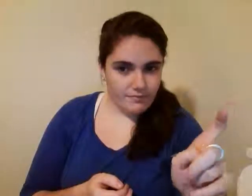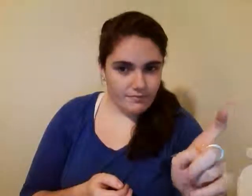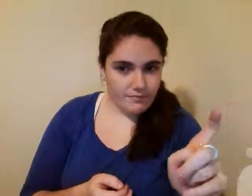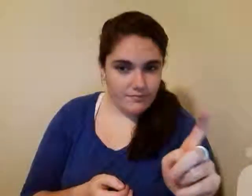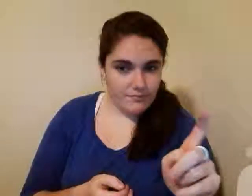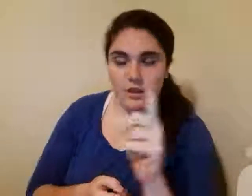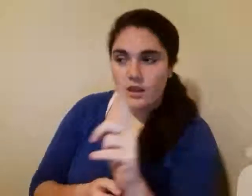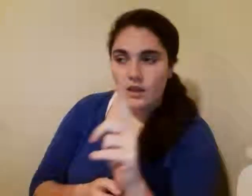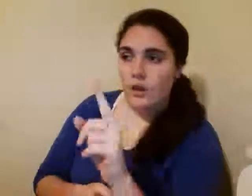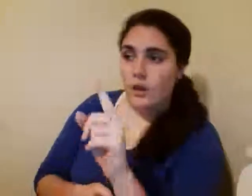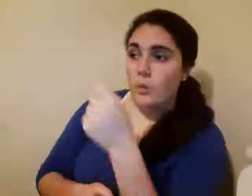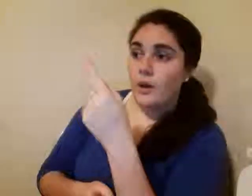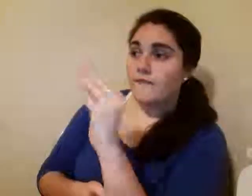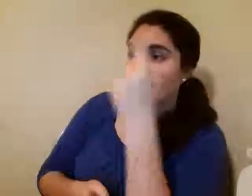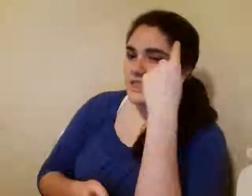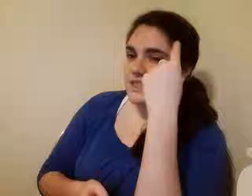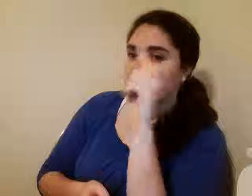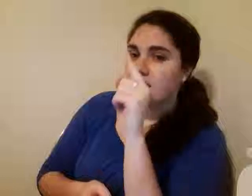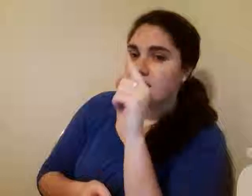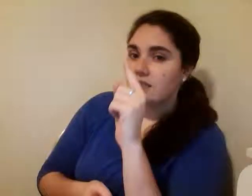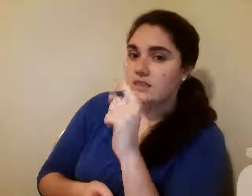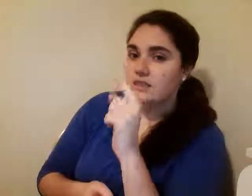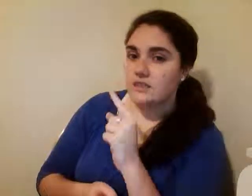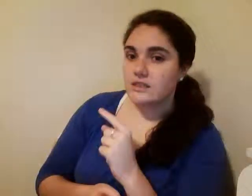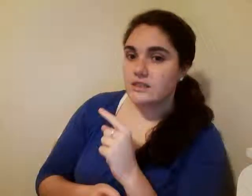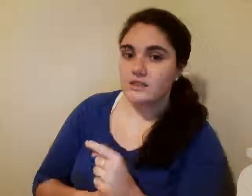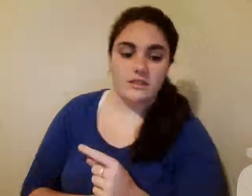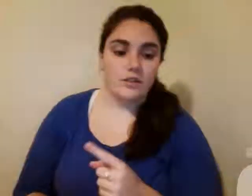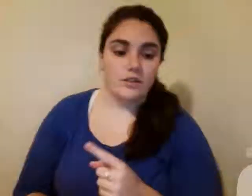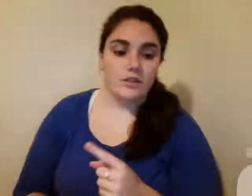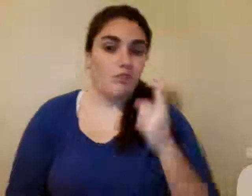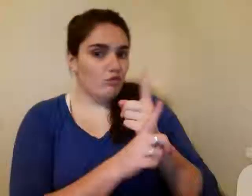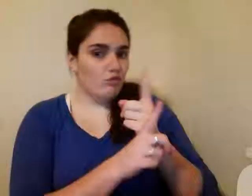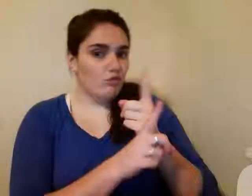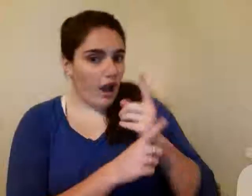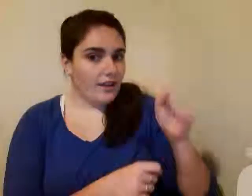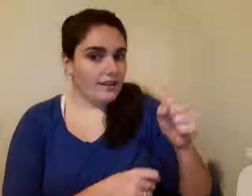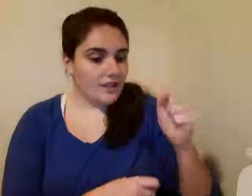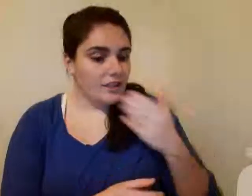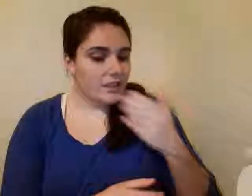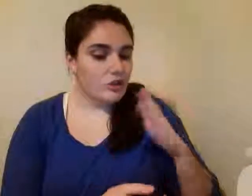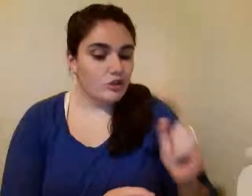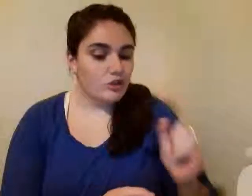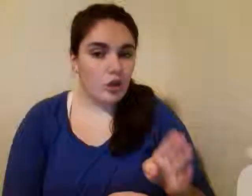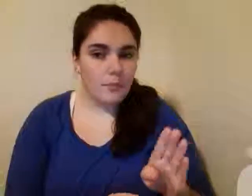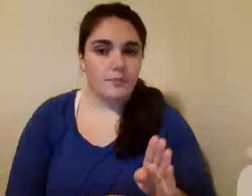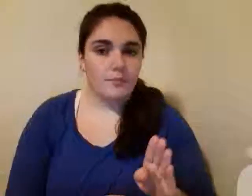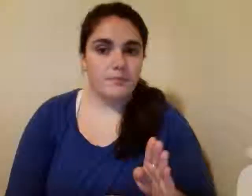$1.50. Excellent job, Ben. You have $1.50. So I'm going to write